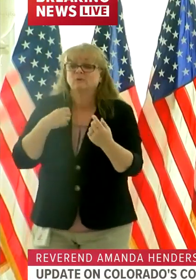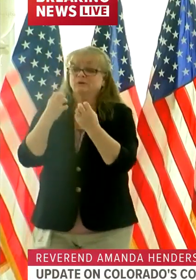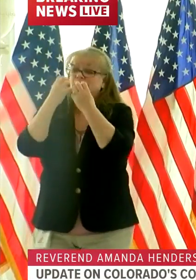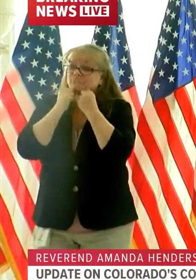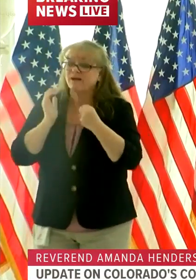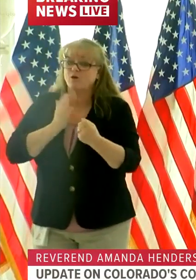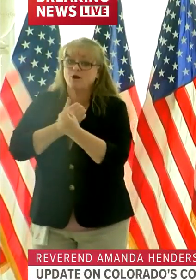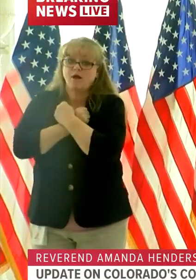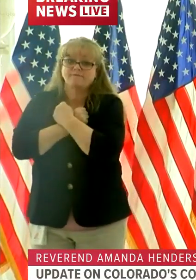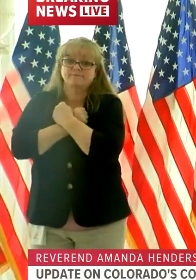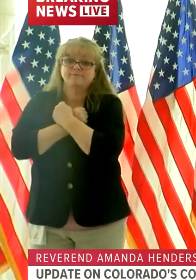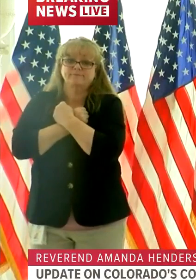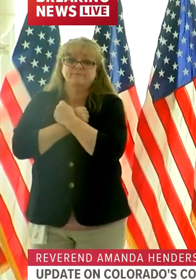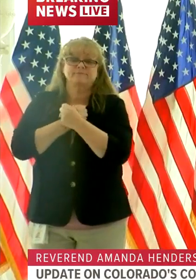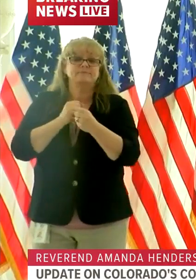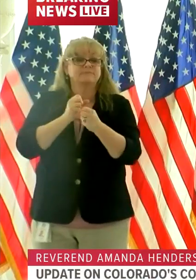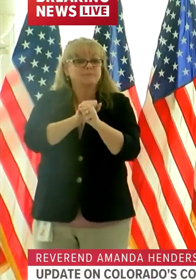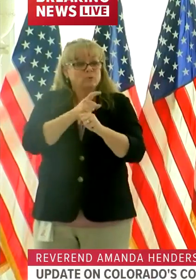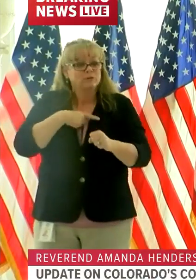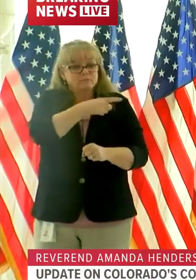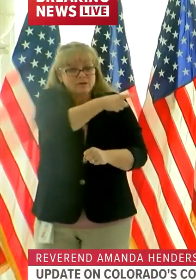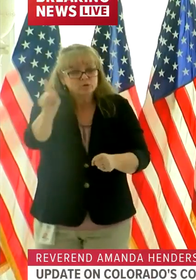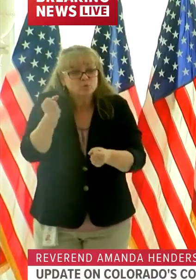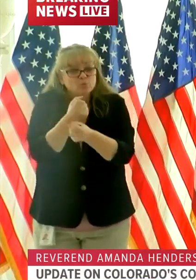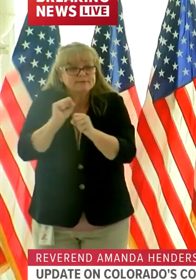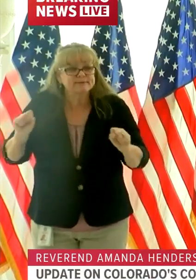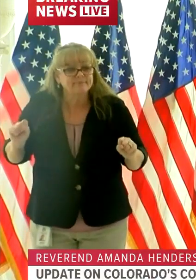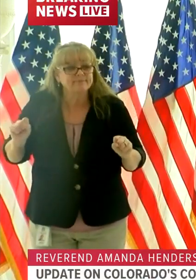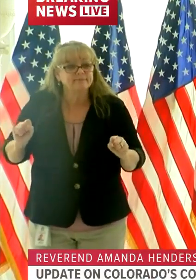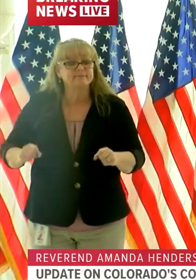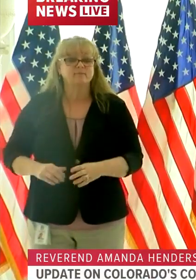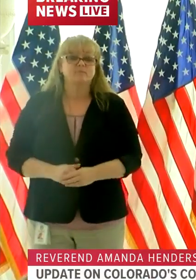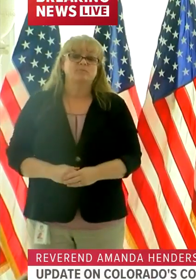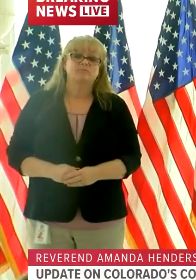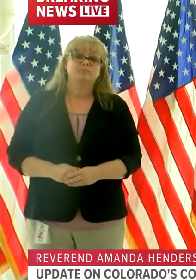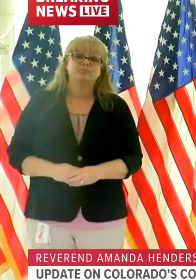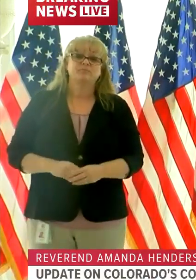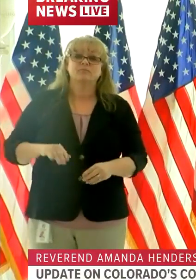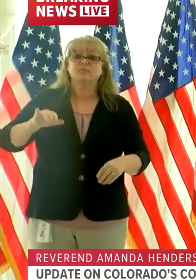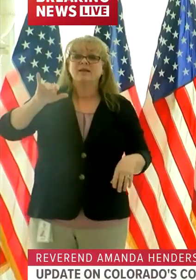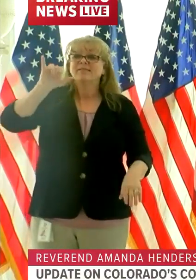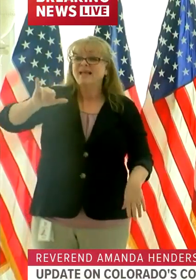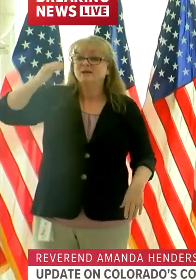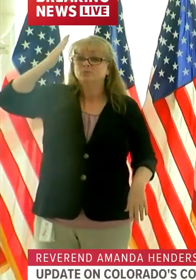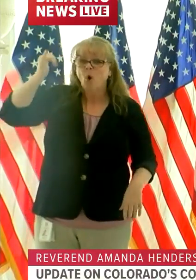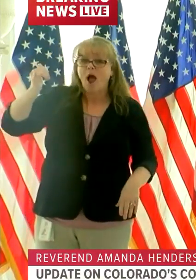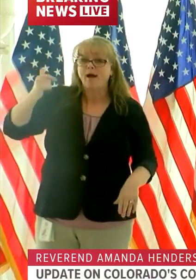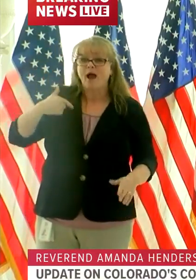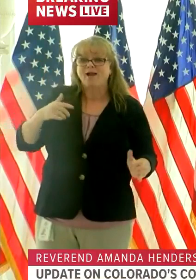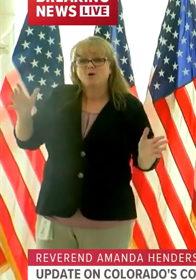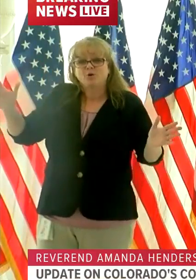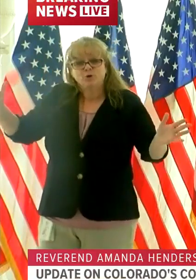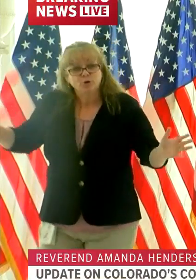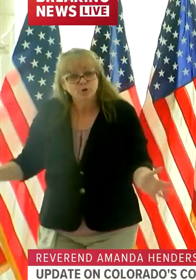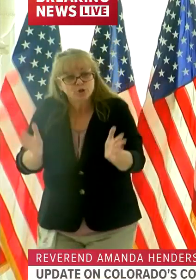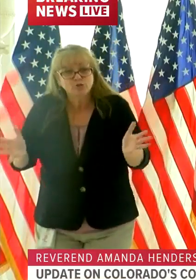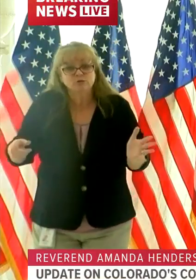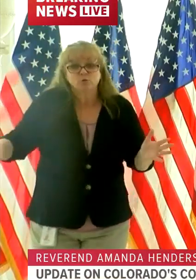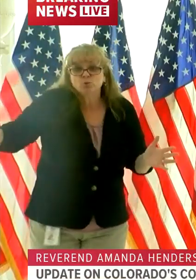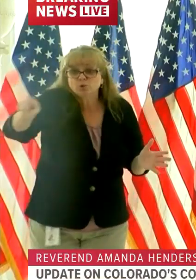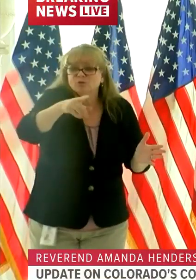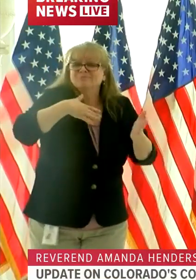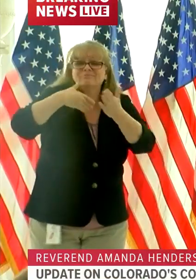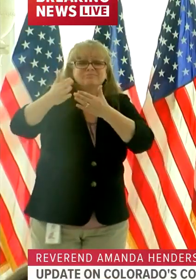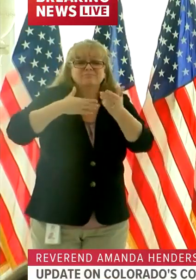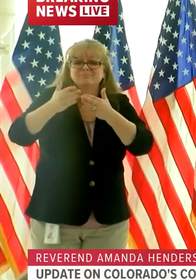are kept safe. So in that light, I encourage all people of faith, no matter what your tradition,